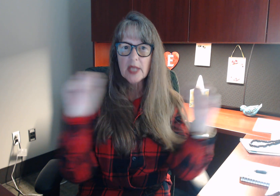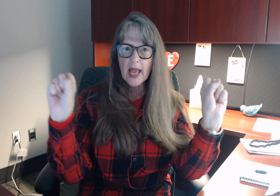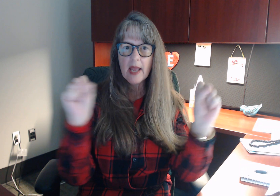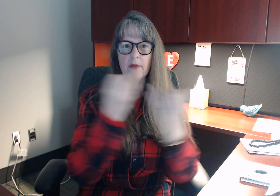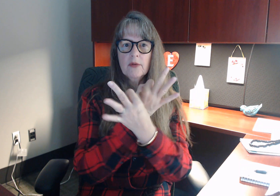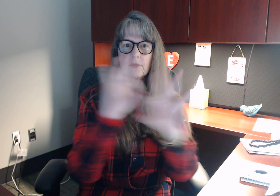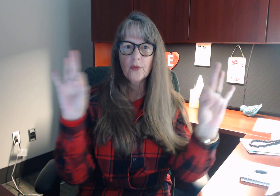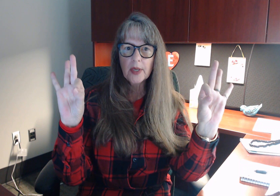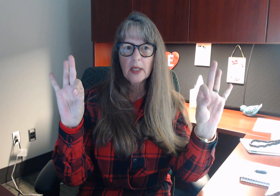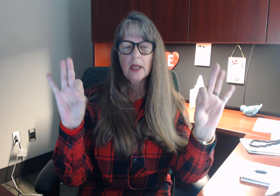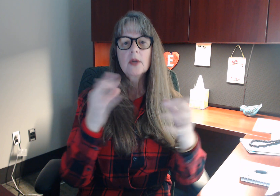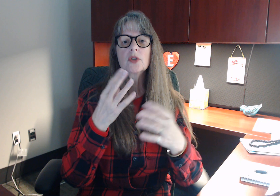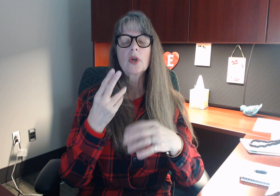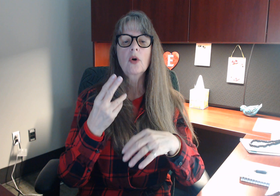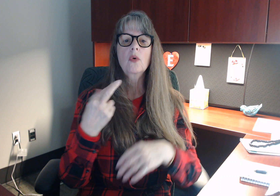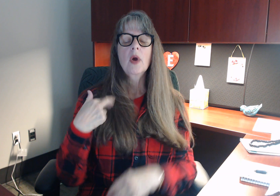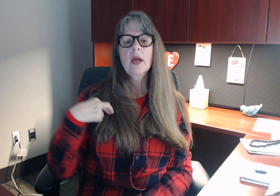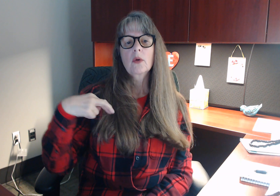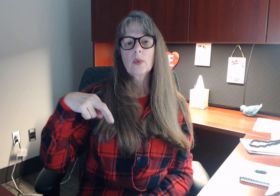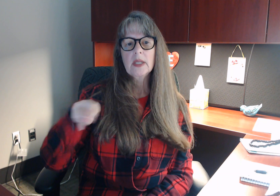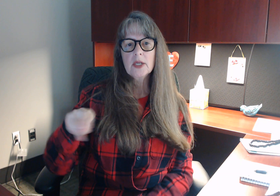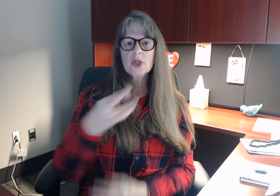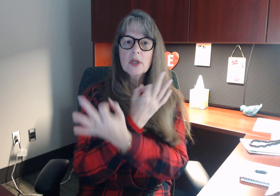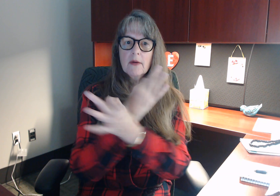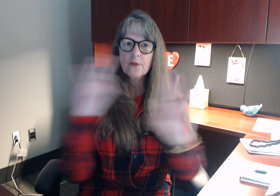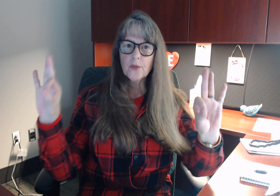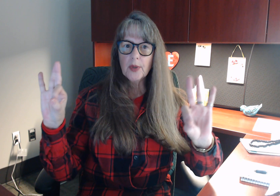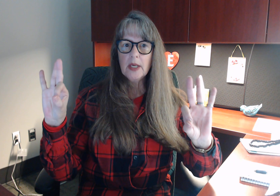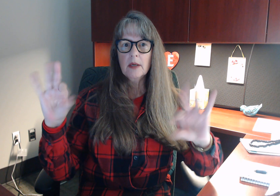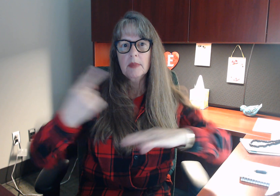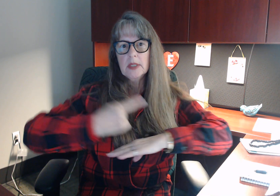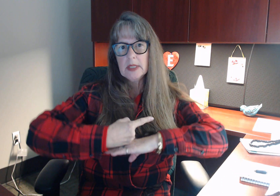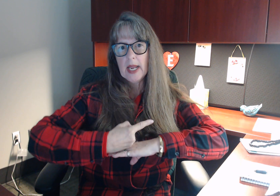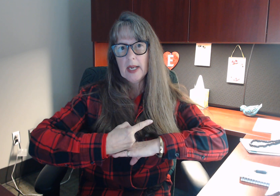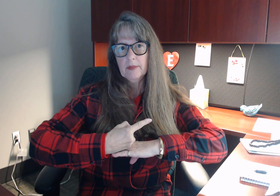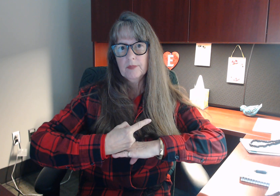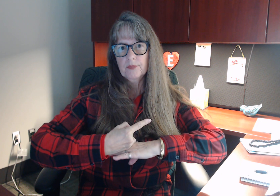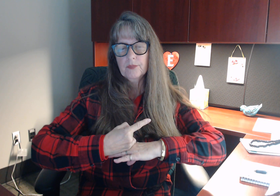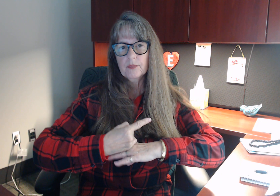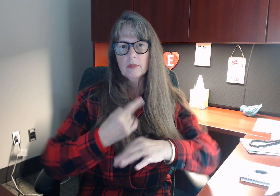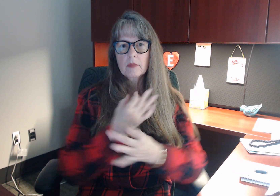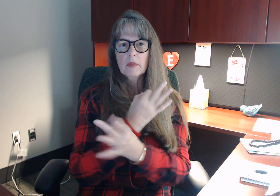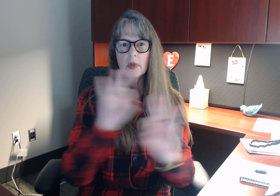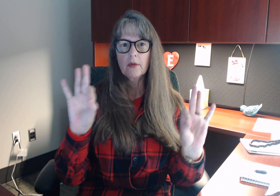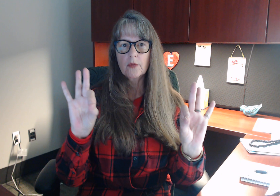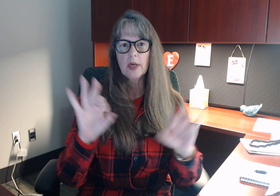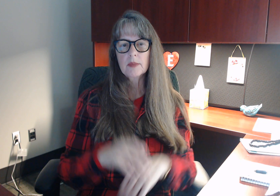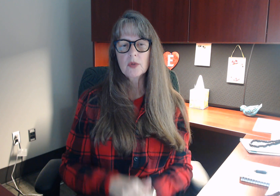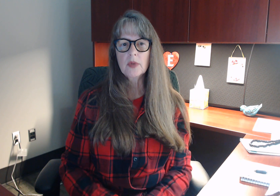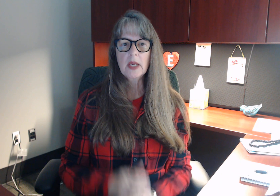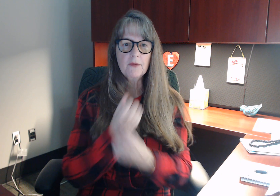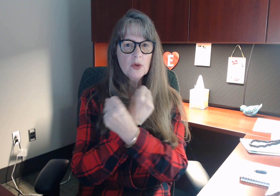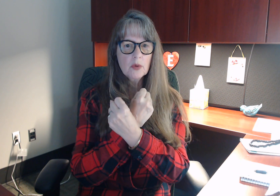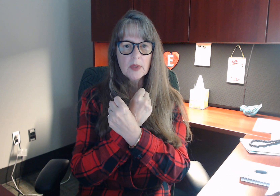save, free. So Religious Freedom Day. Freedom. So that if you do it with like this,